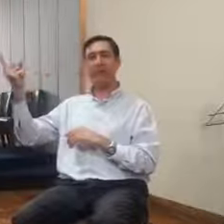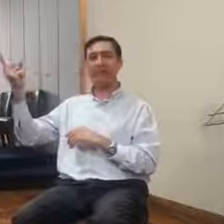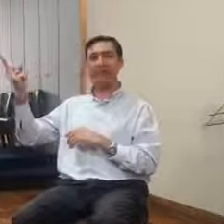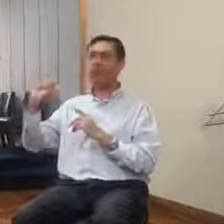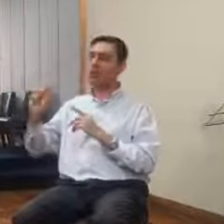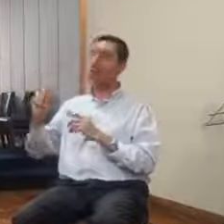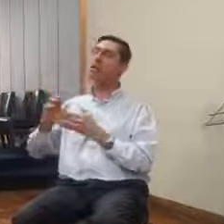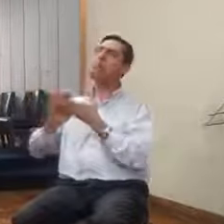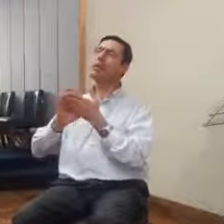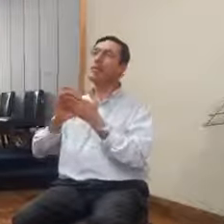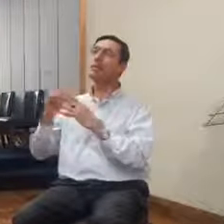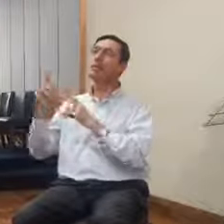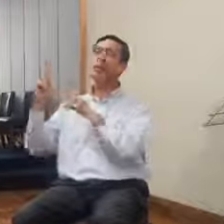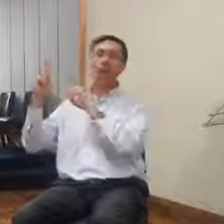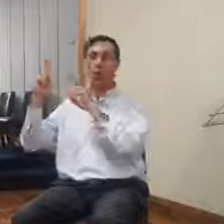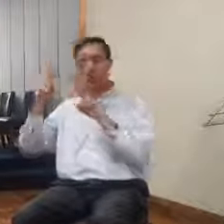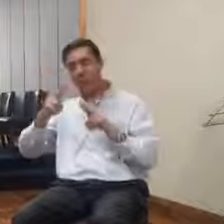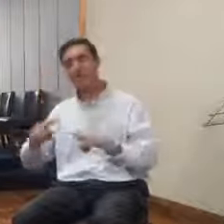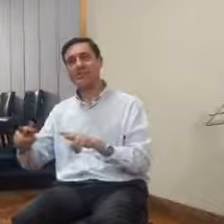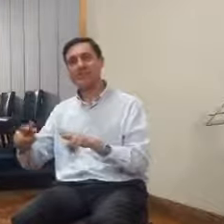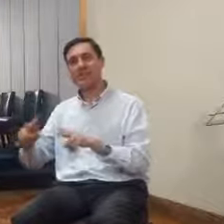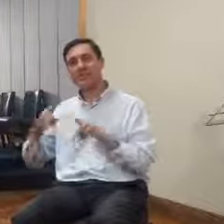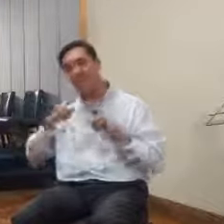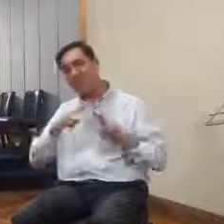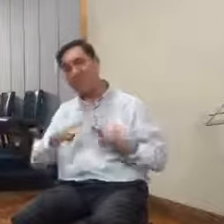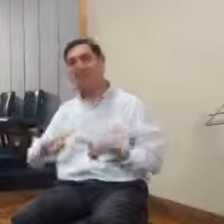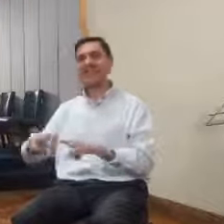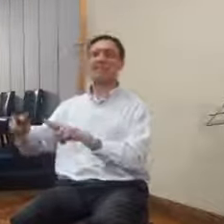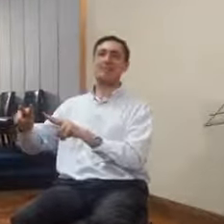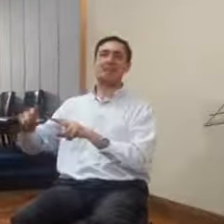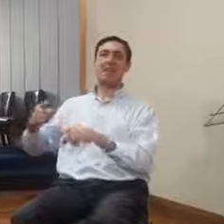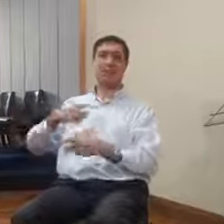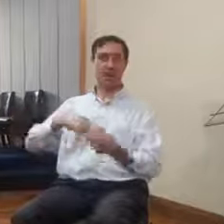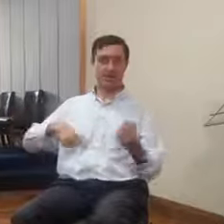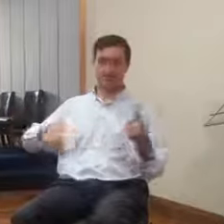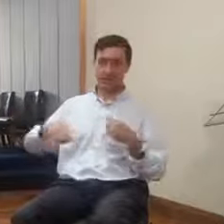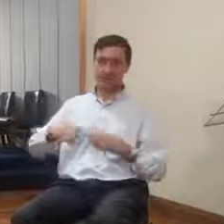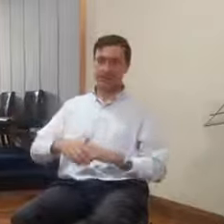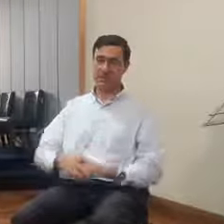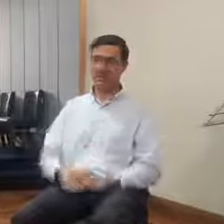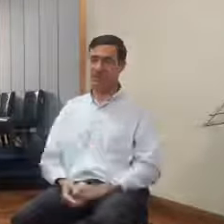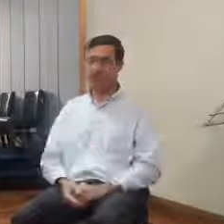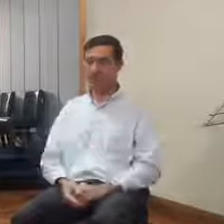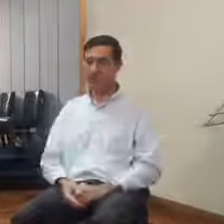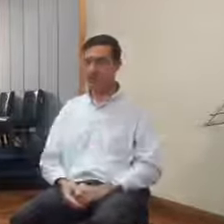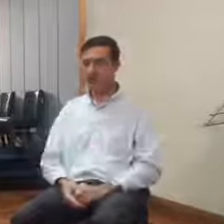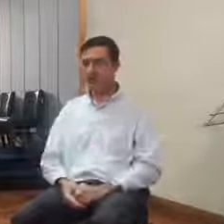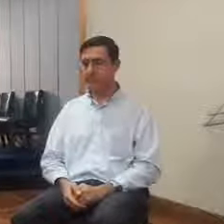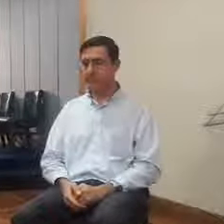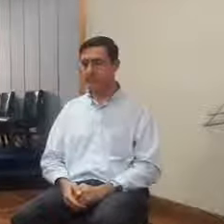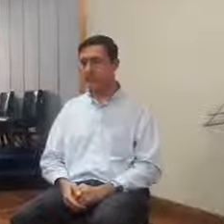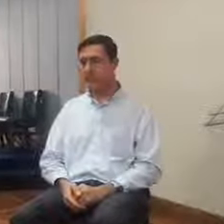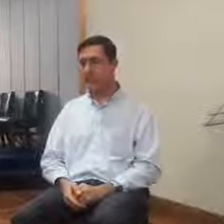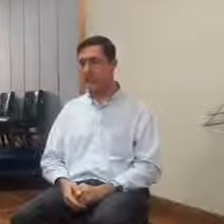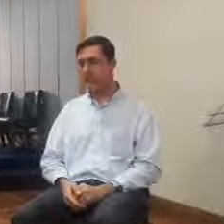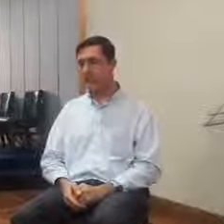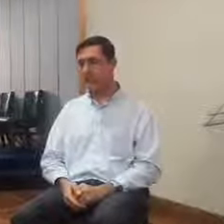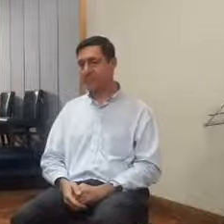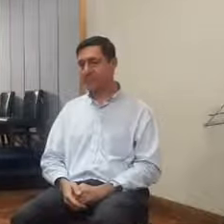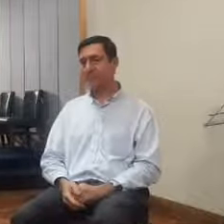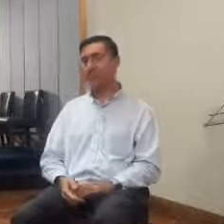the time. If you're a parent of more than one child, or more than two or three, and you know the experience of being out